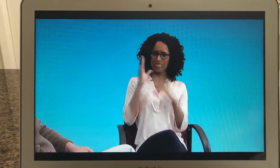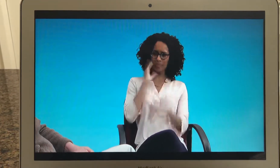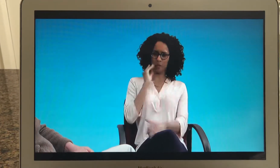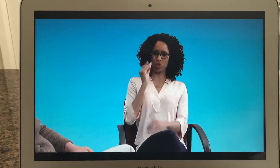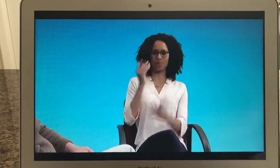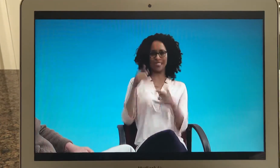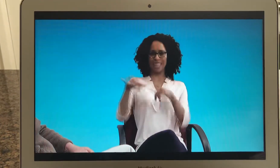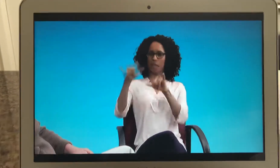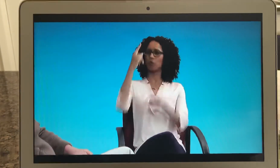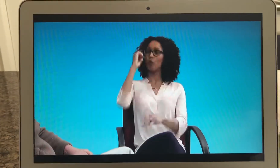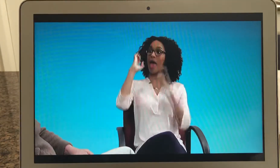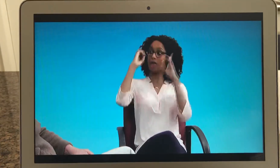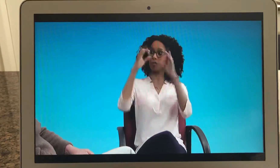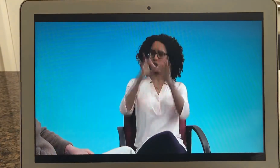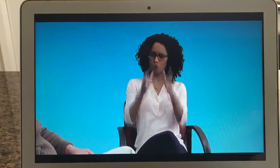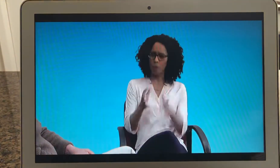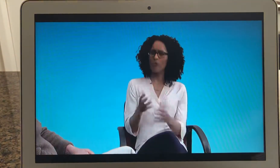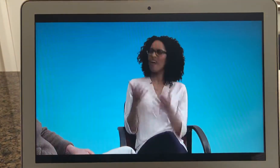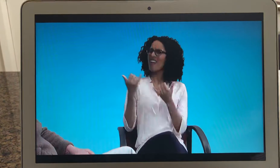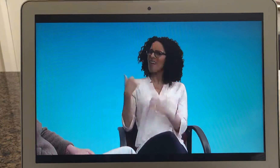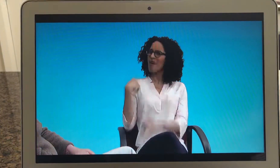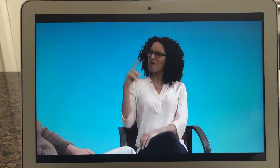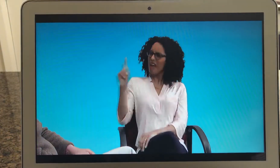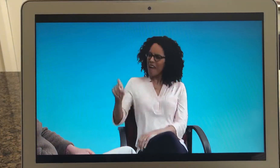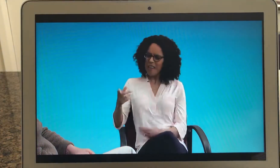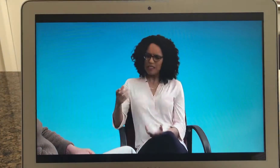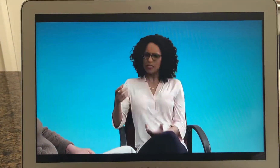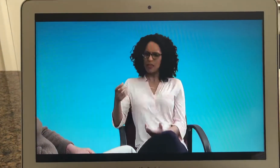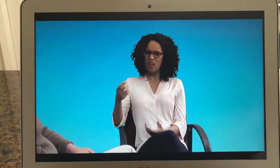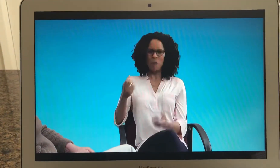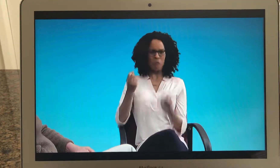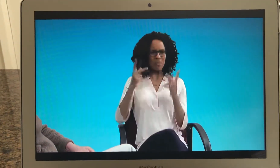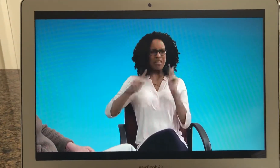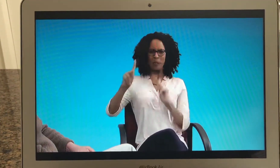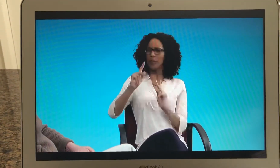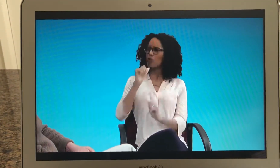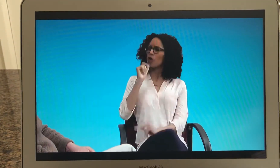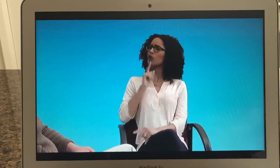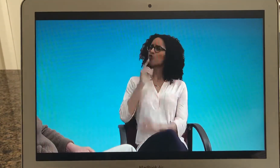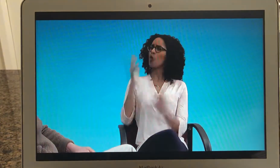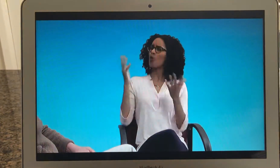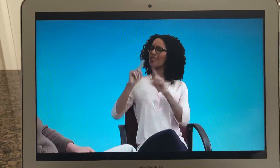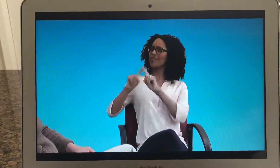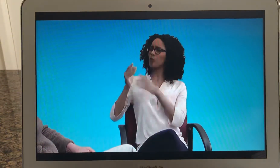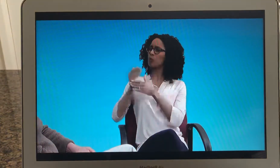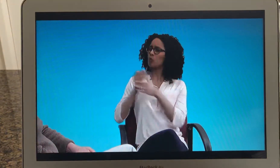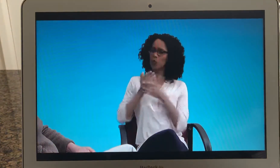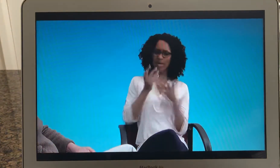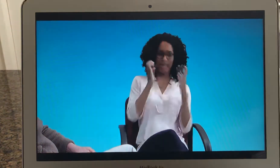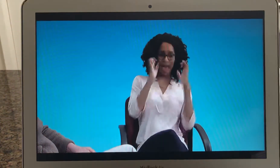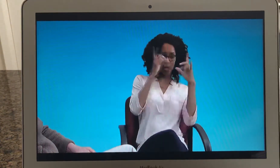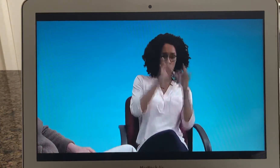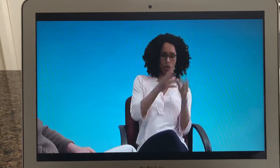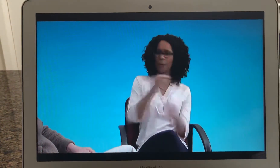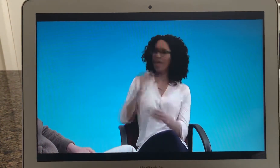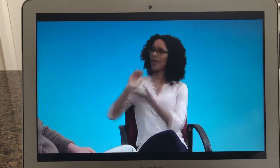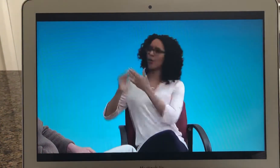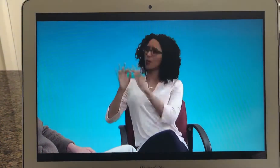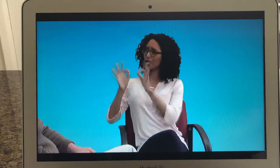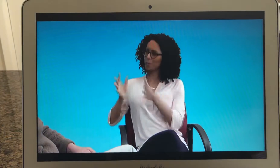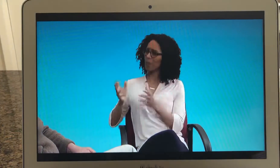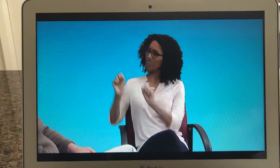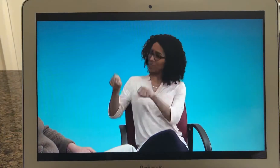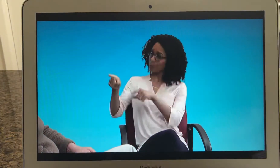So recently I explained the experience for education interpreters. Can I ask, how many people, different